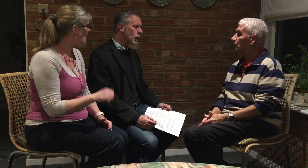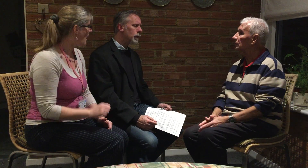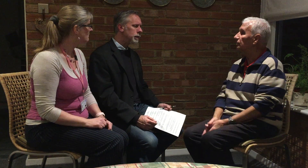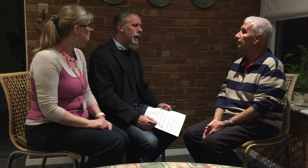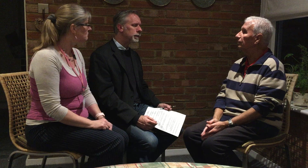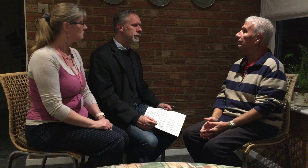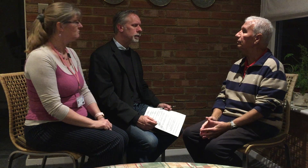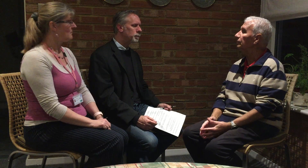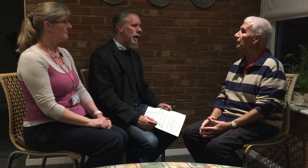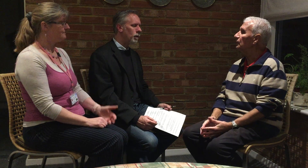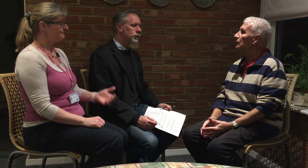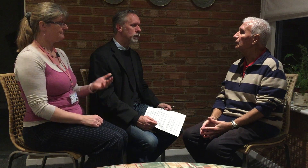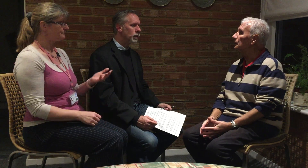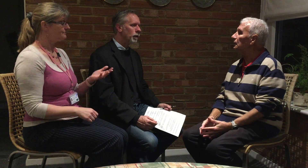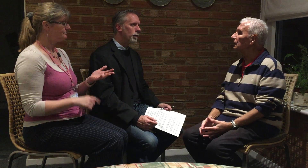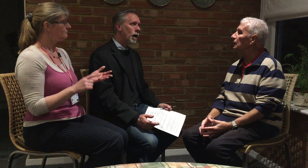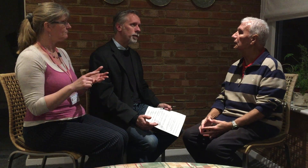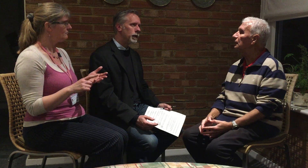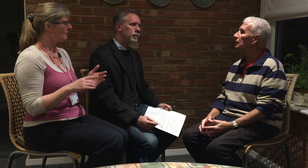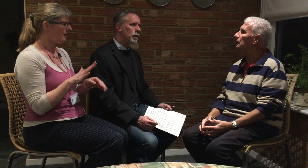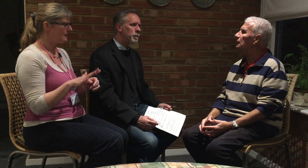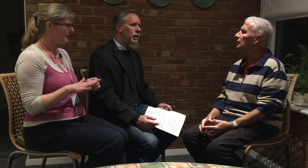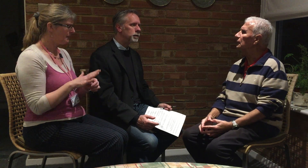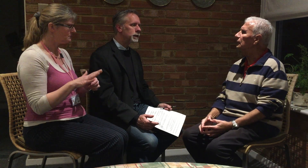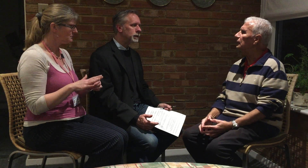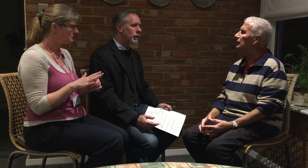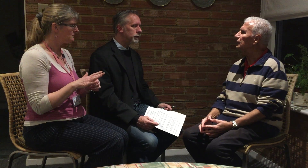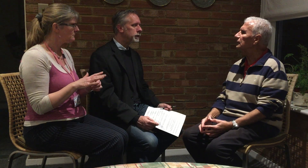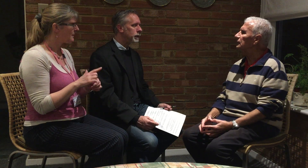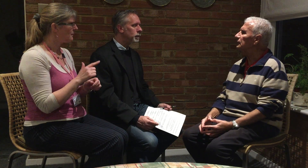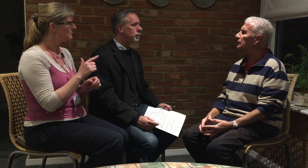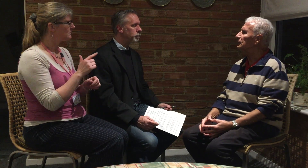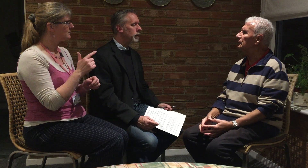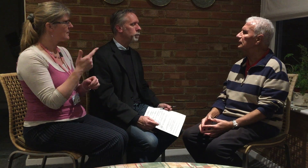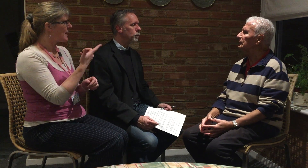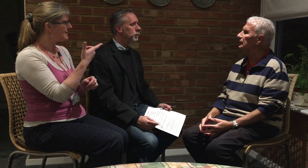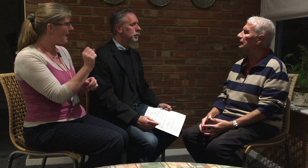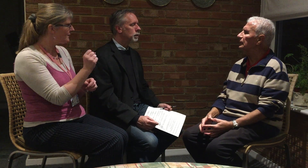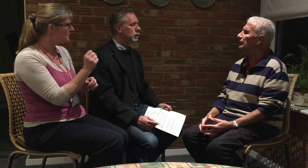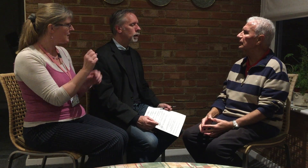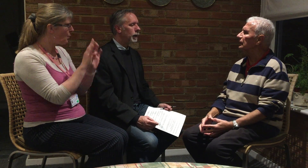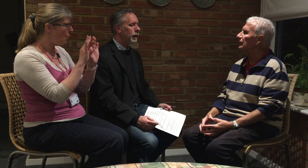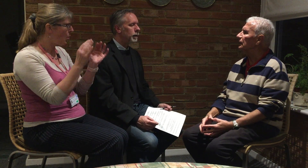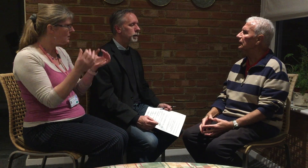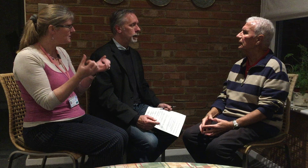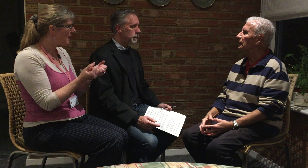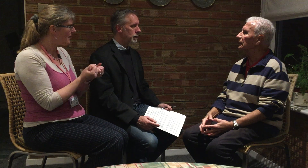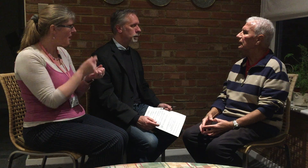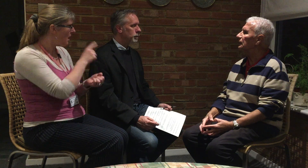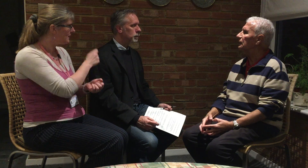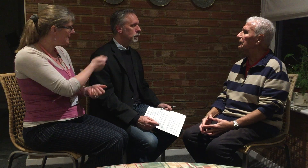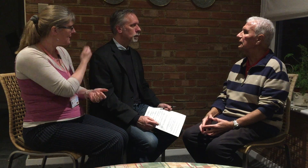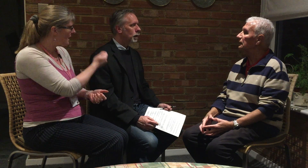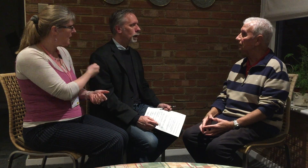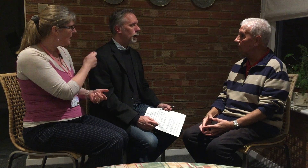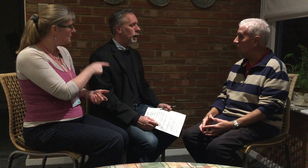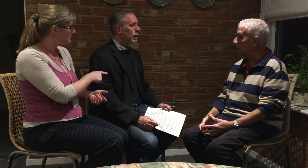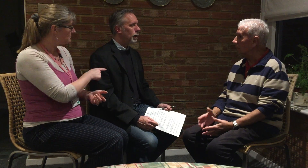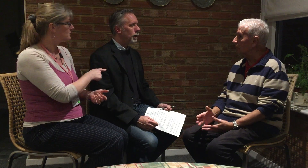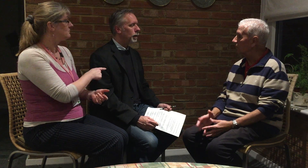Yes, there's about 70 people in Italy,